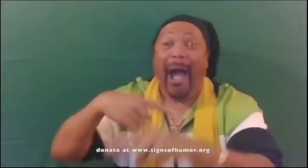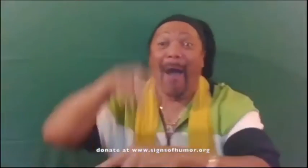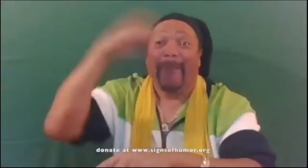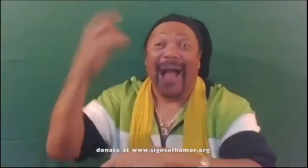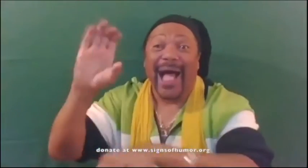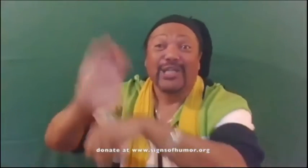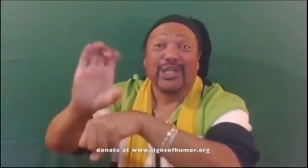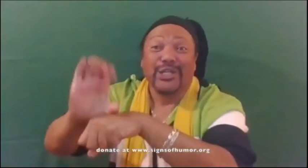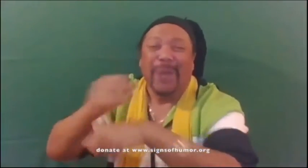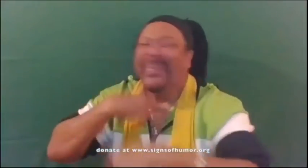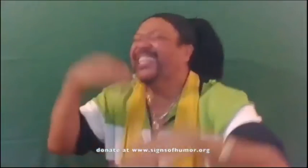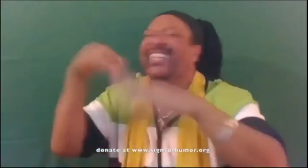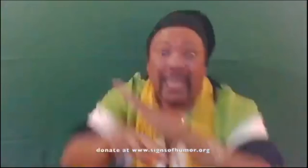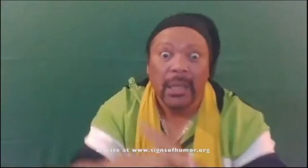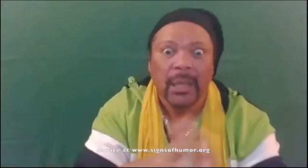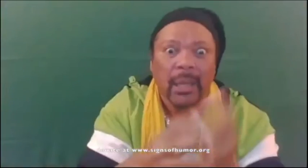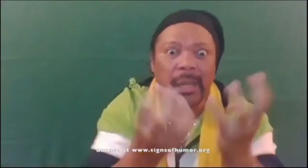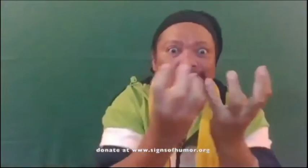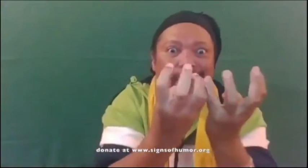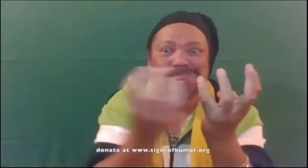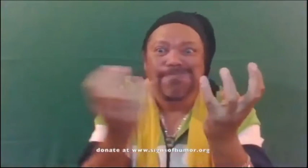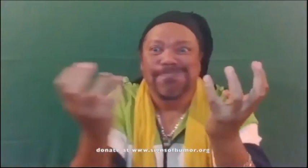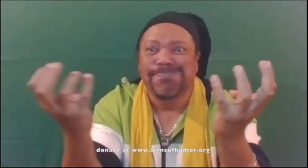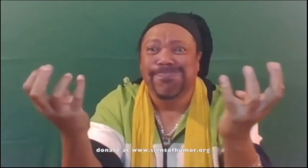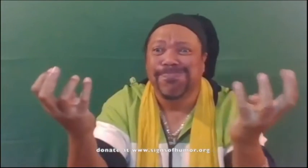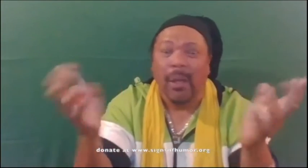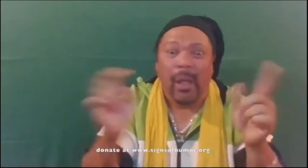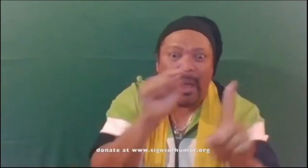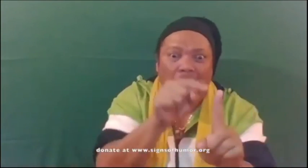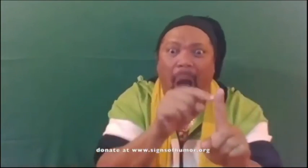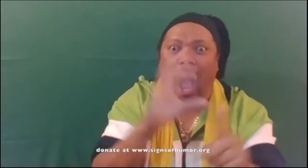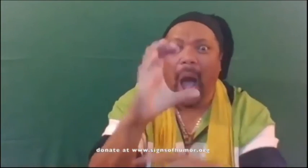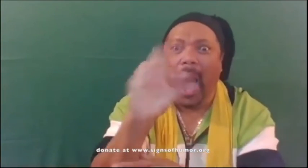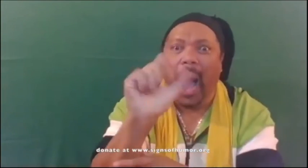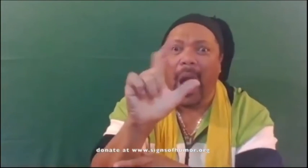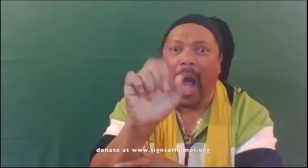Anyway, I go to my people's church. It looked like Easter